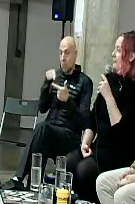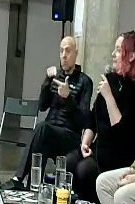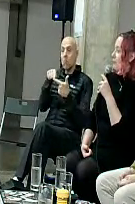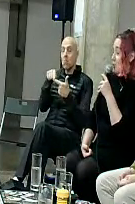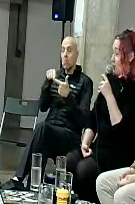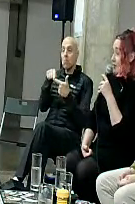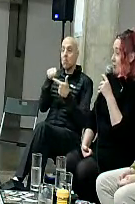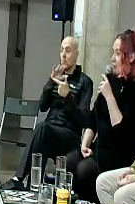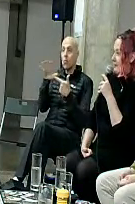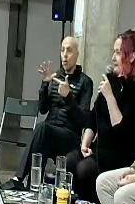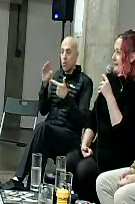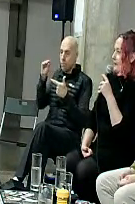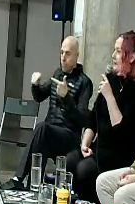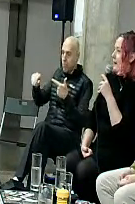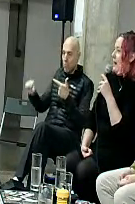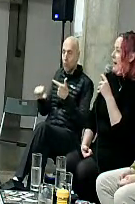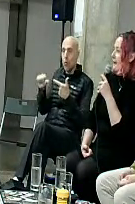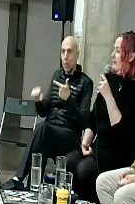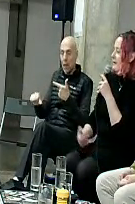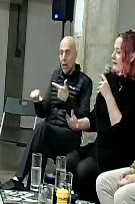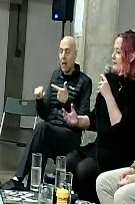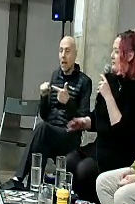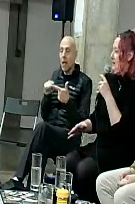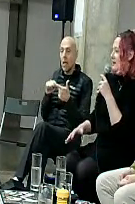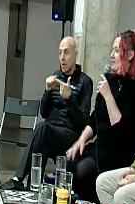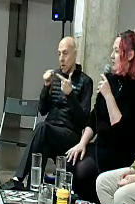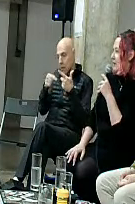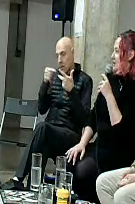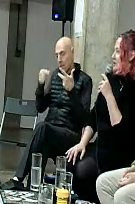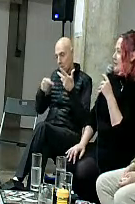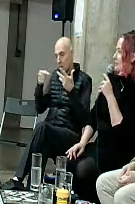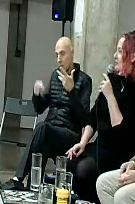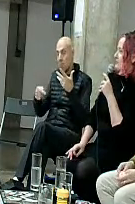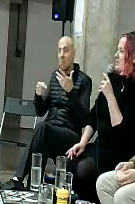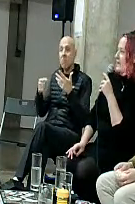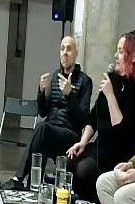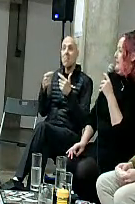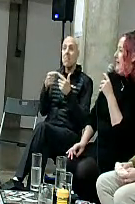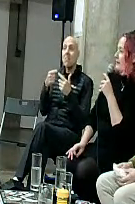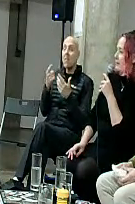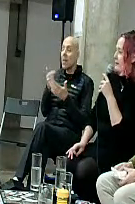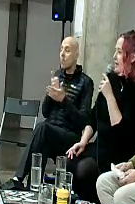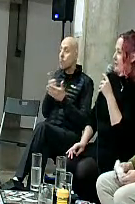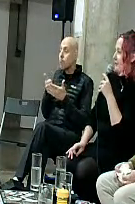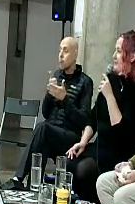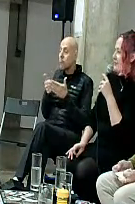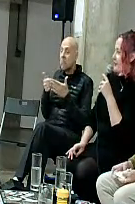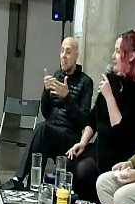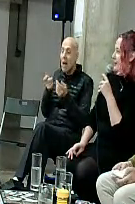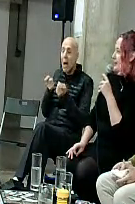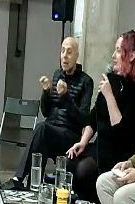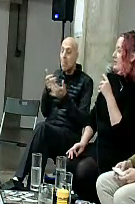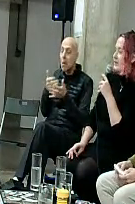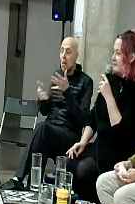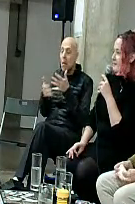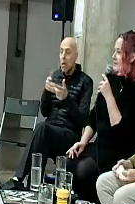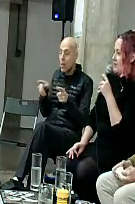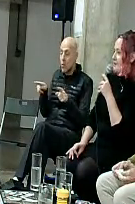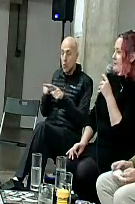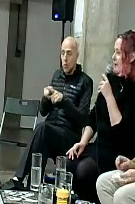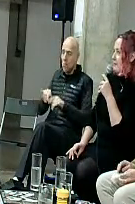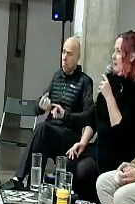wasn't recorded properly, and these mistakes ranged from mundane admin errors to